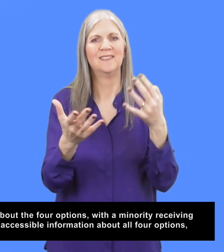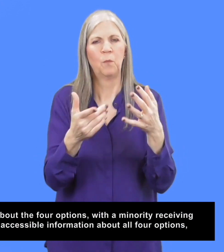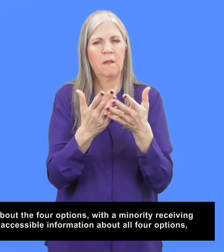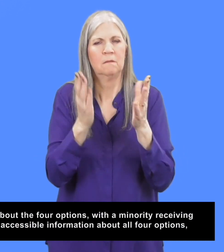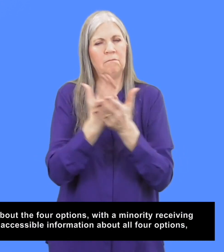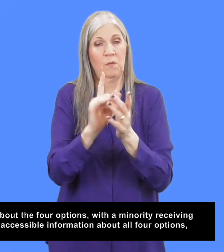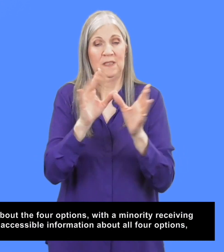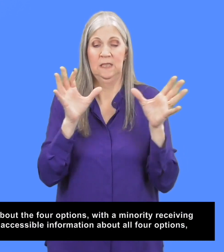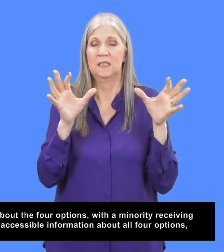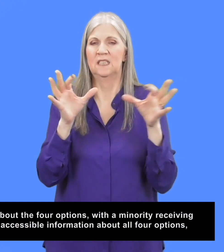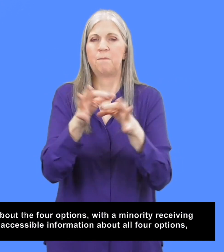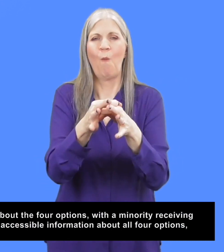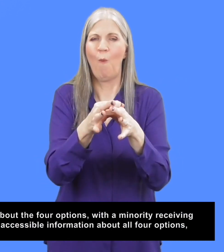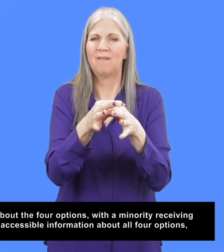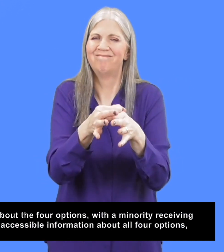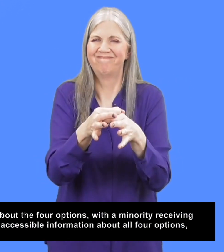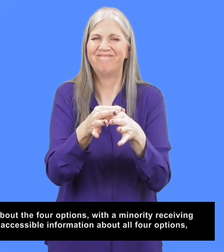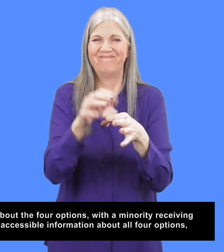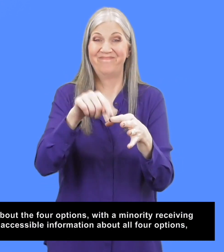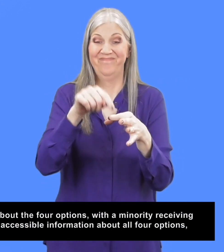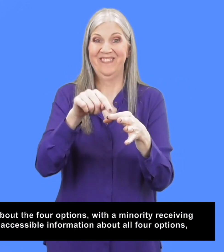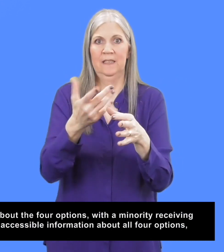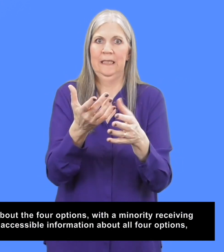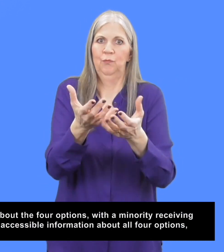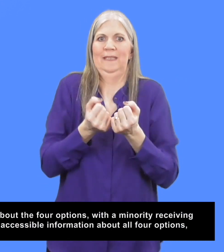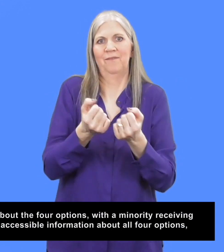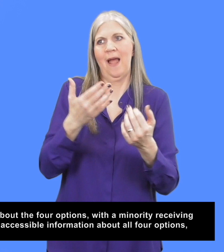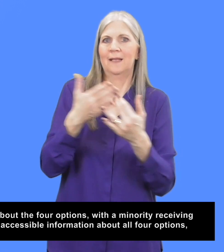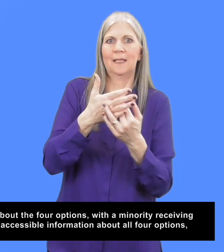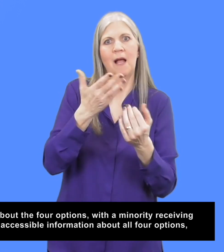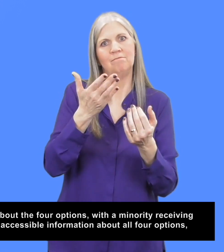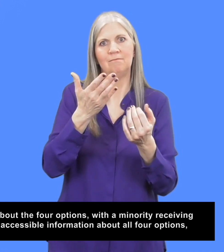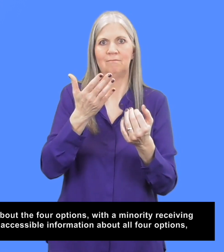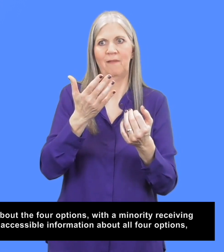minority receiving accessible information about all 4 options,